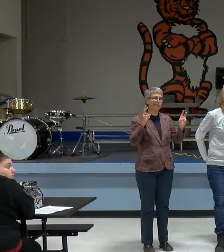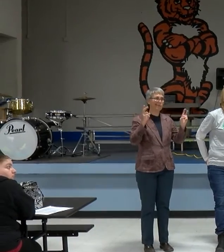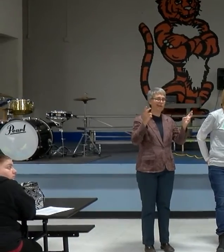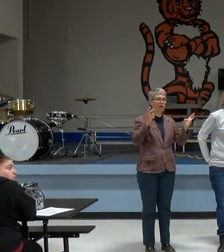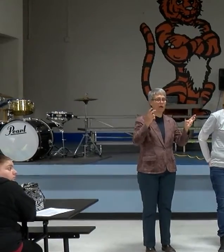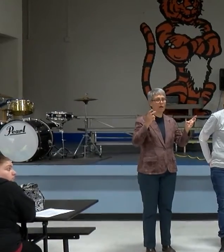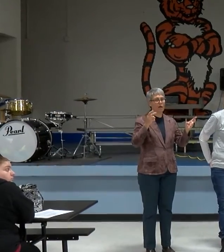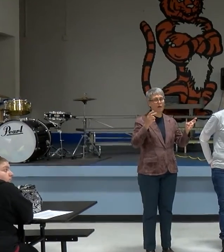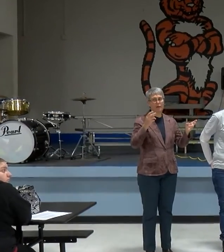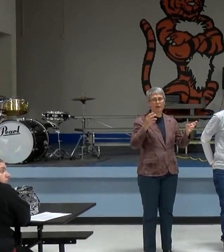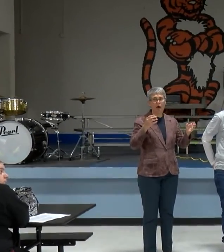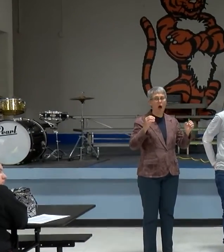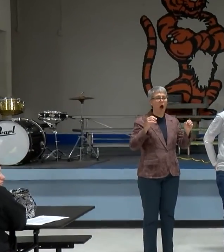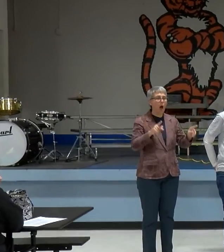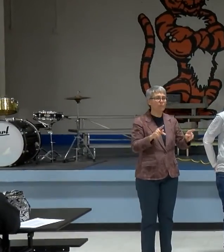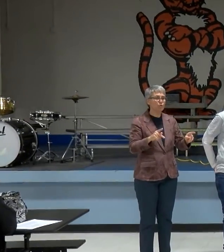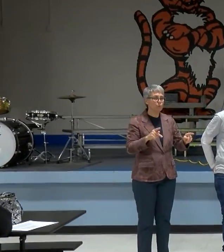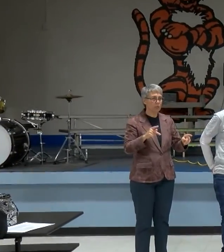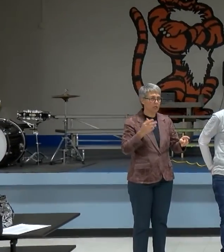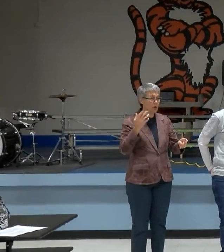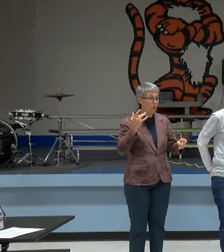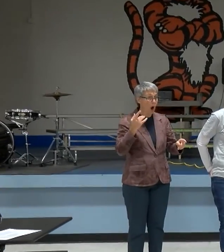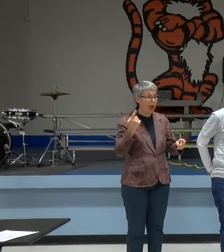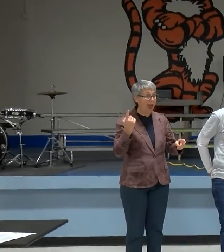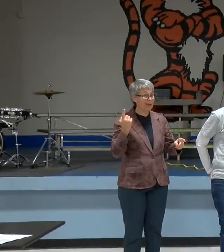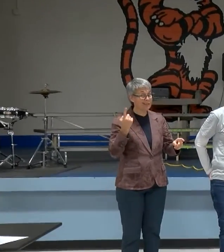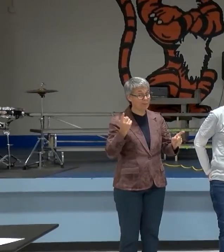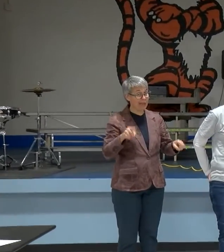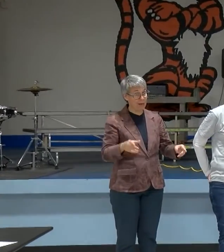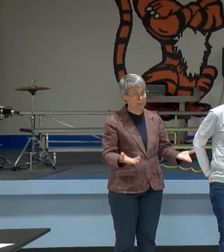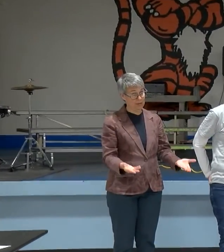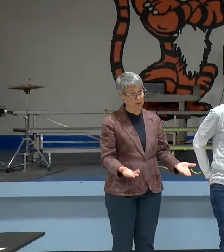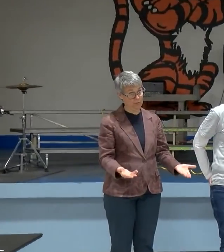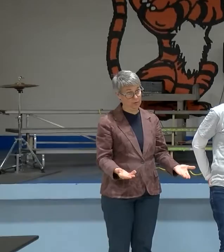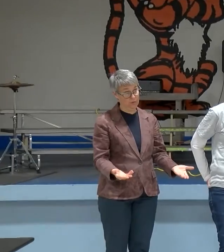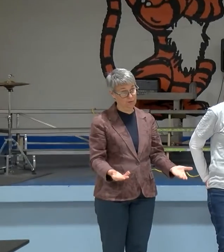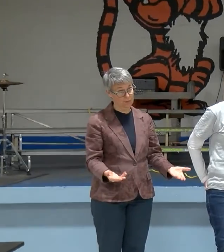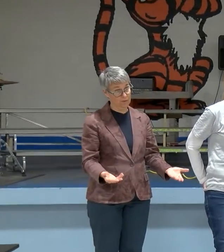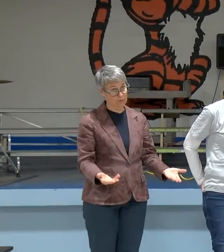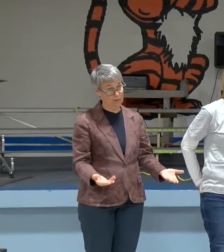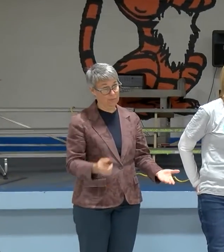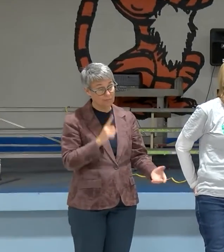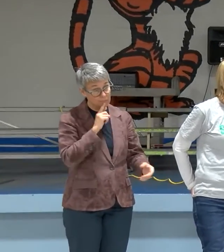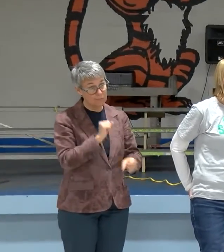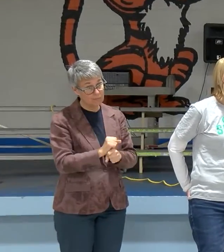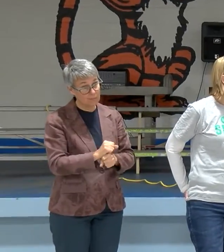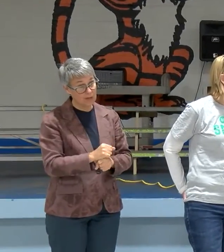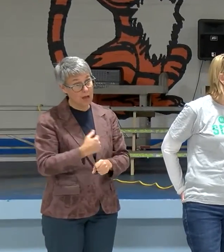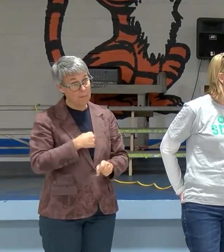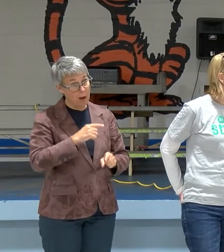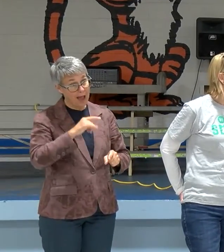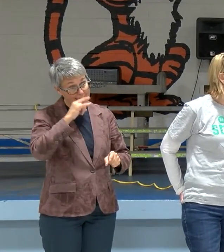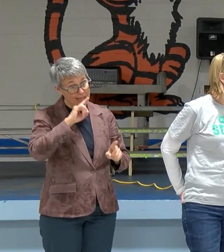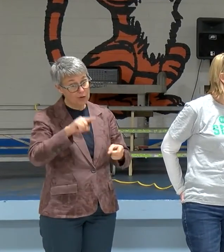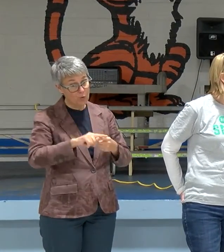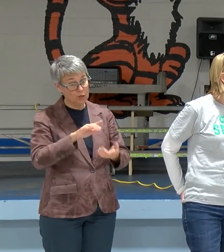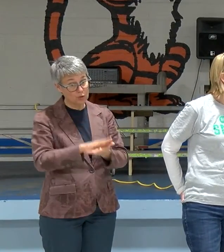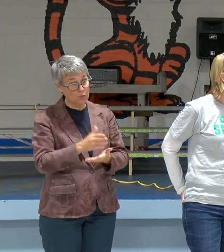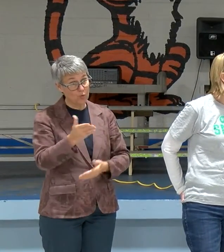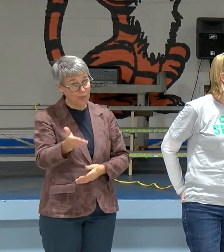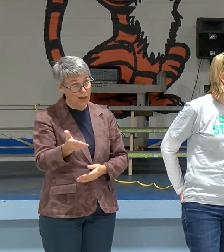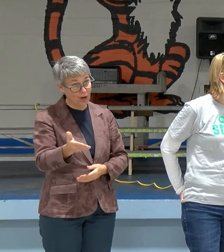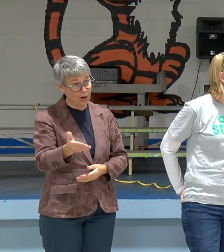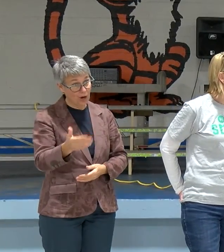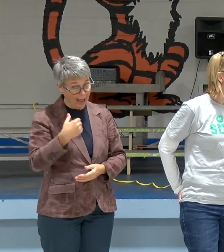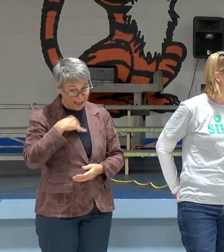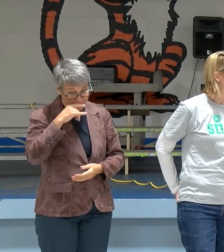there was recently an incident at the school. It's made me really concerned about whether or not where my child's going and whether or not there's guns there. And you are